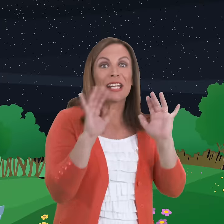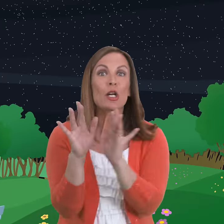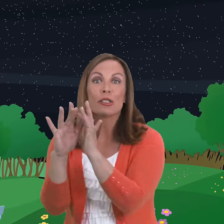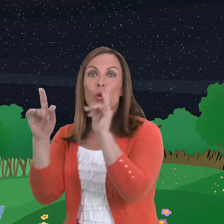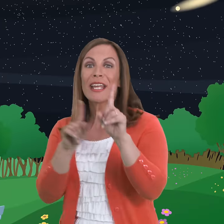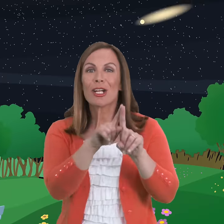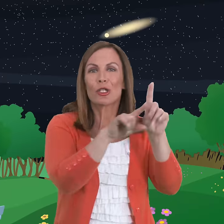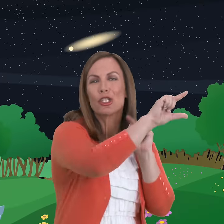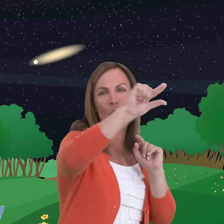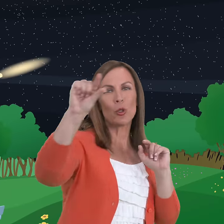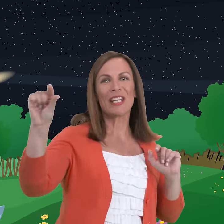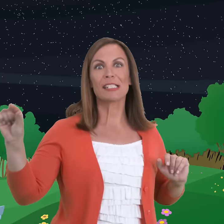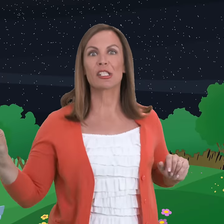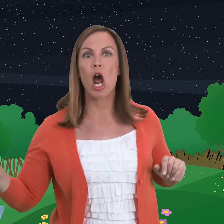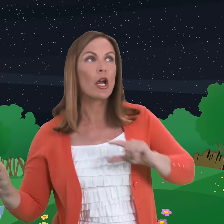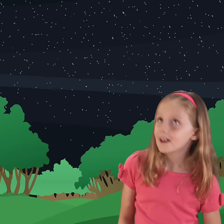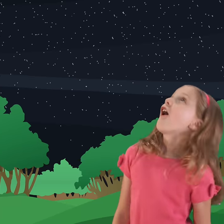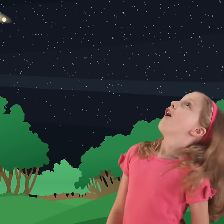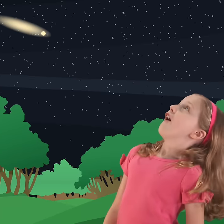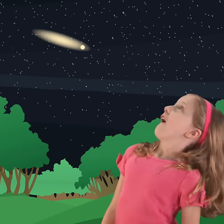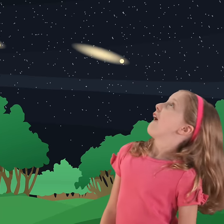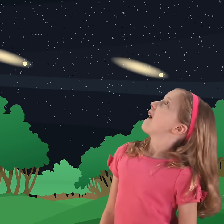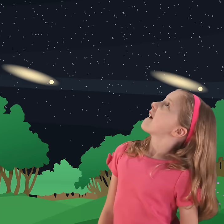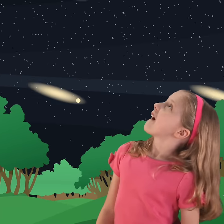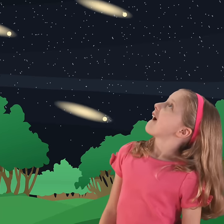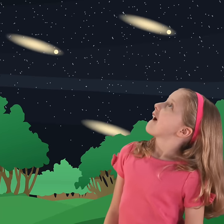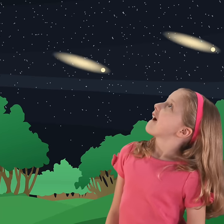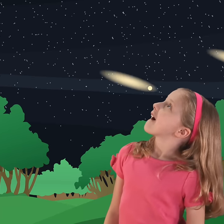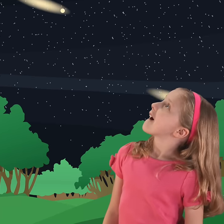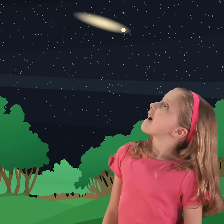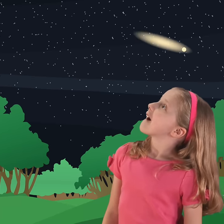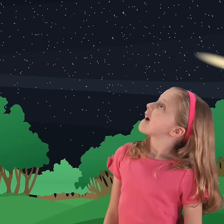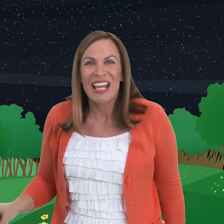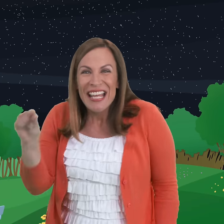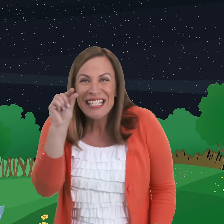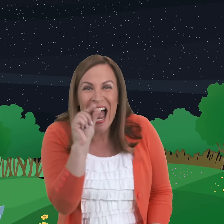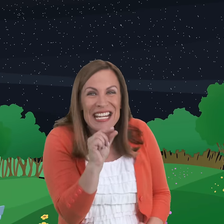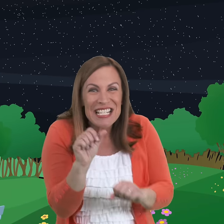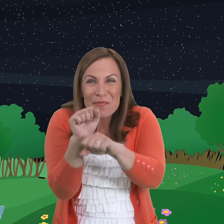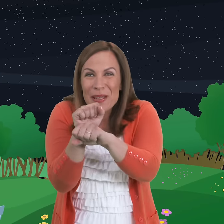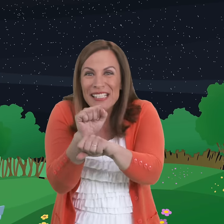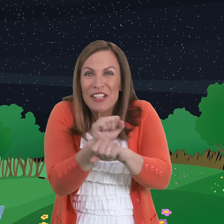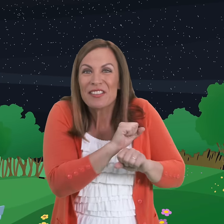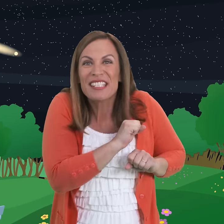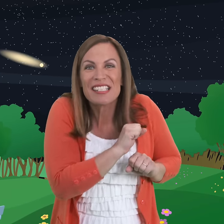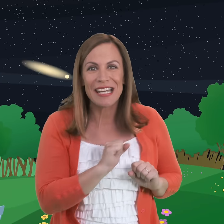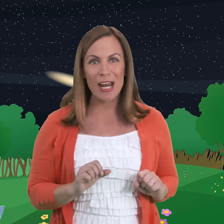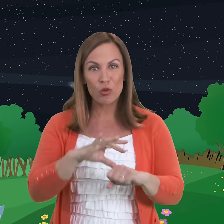Twinkle, twinkle, shooting star. Streaks of light seen from afar. Tiny bits of dust and